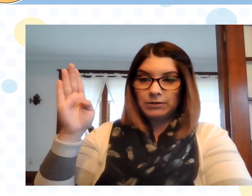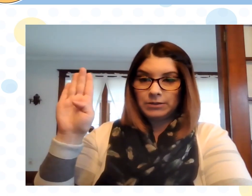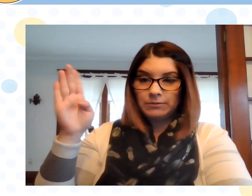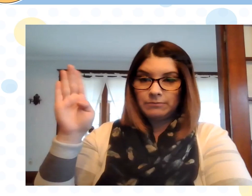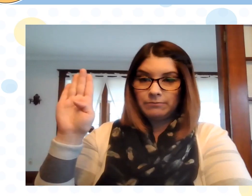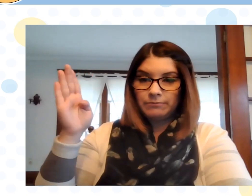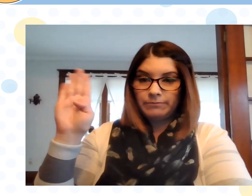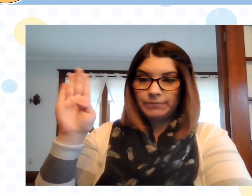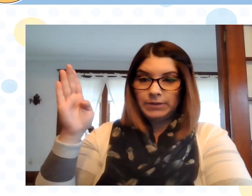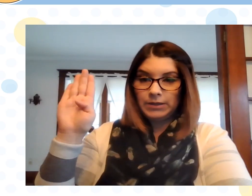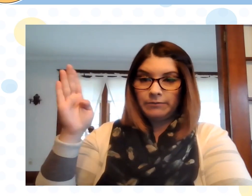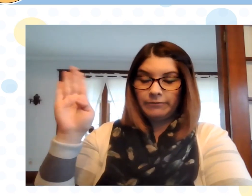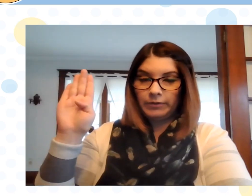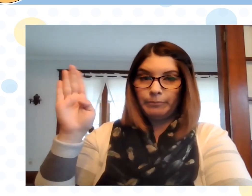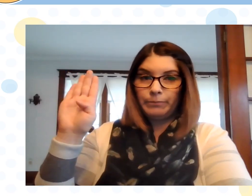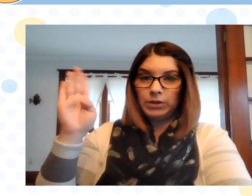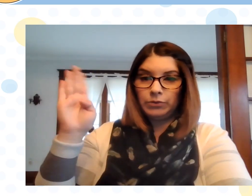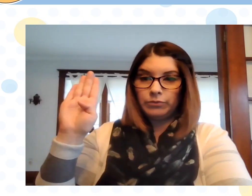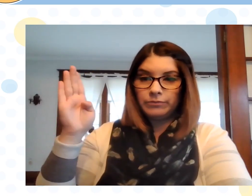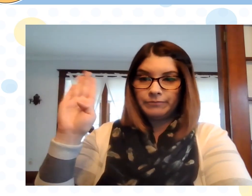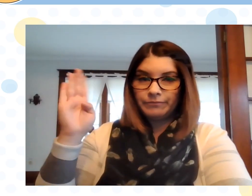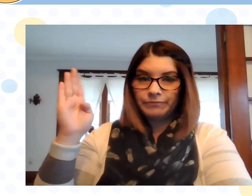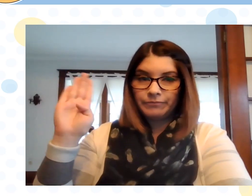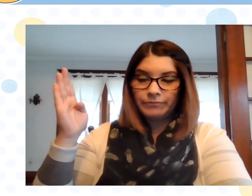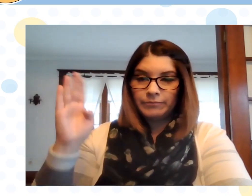around. B for blue.